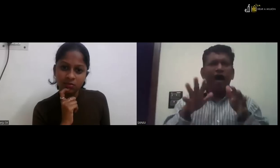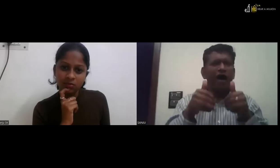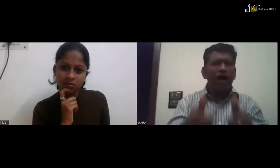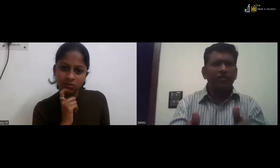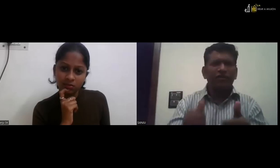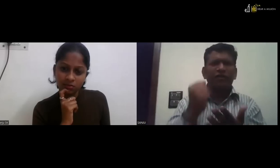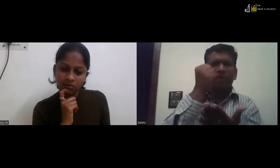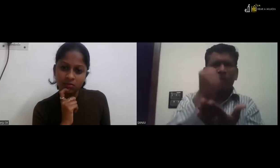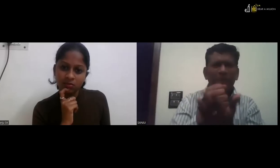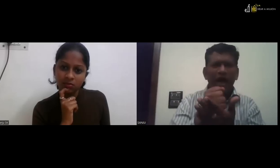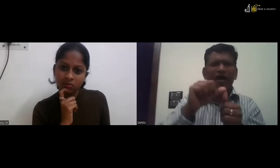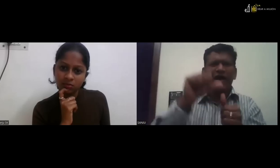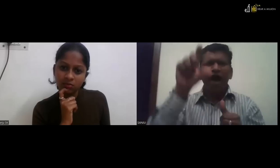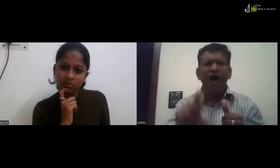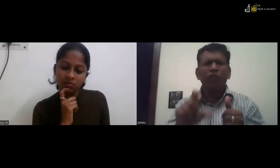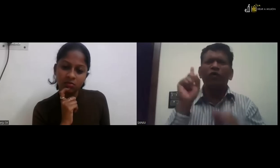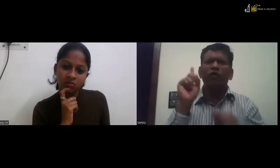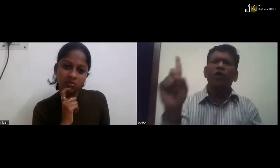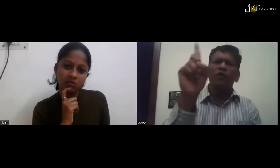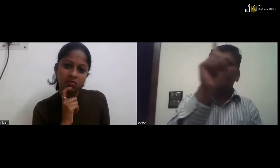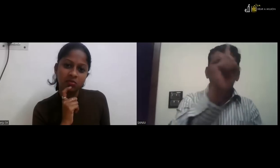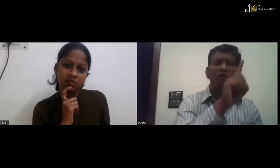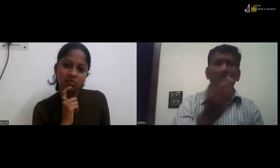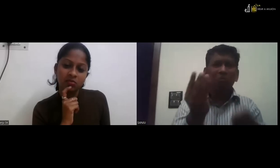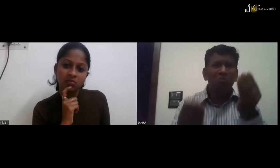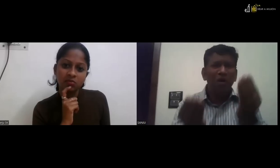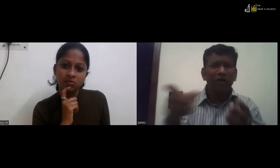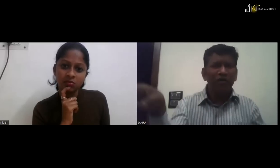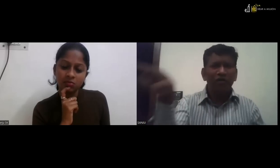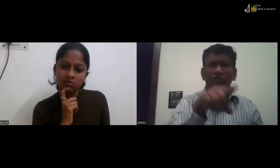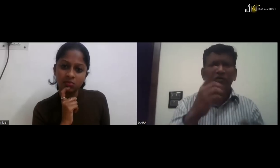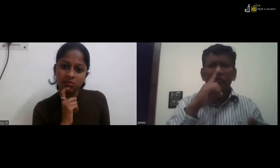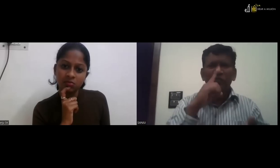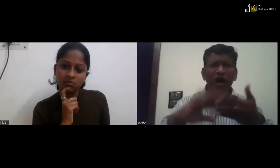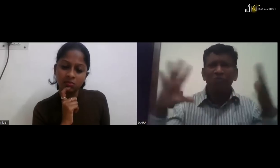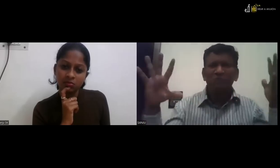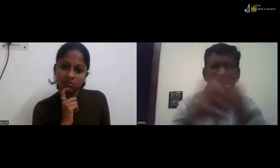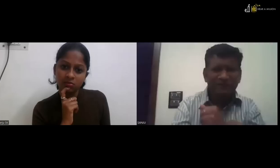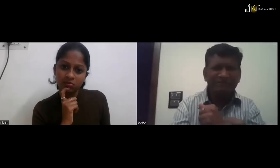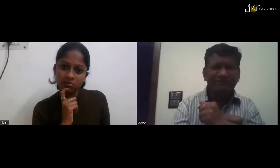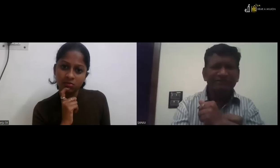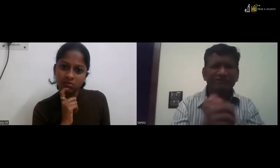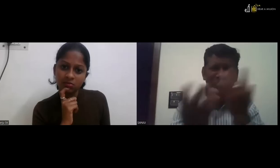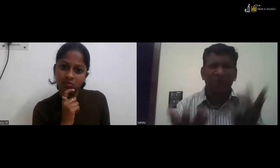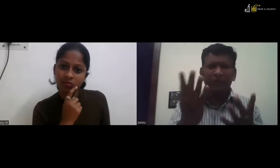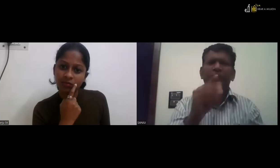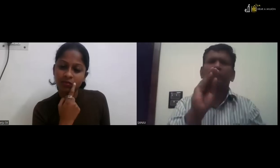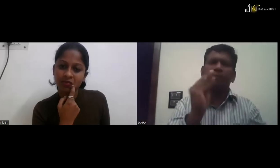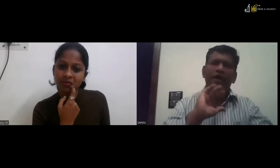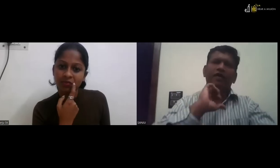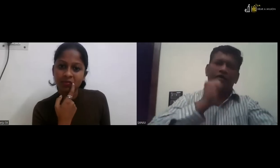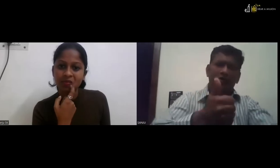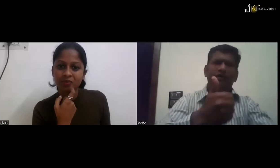children's, parents' name is also there with them, like in the bank account details or whether it's Aadhaar card, anything.